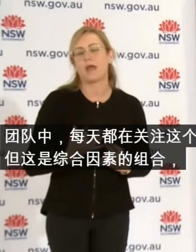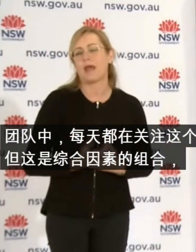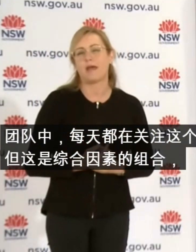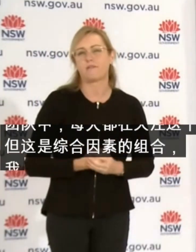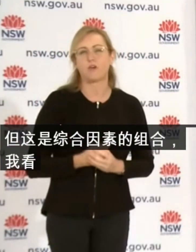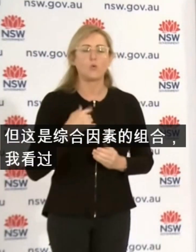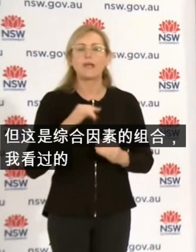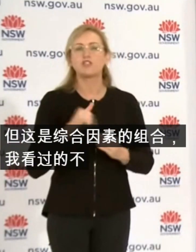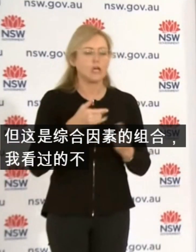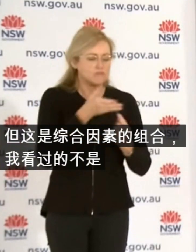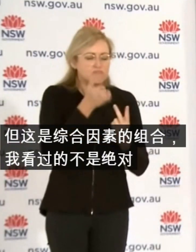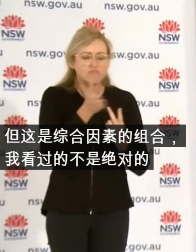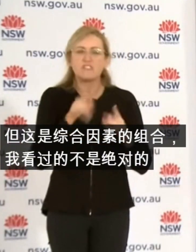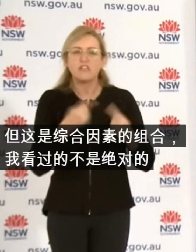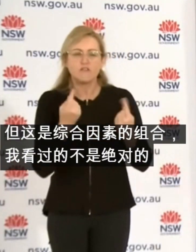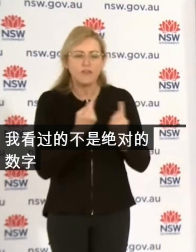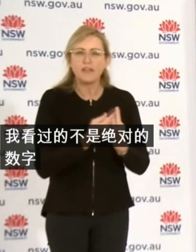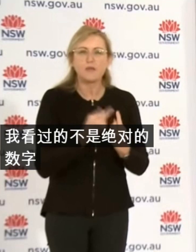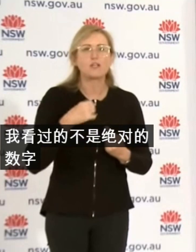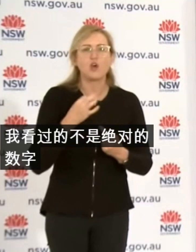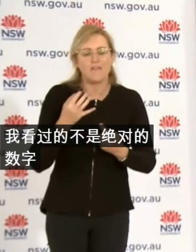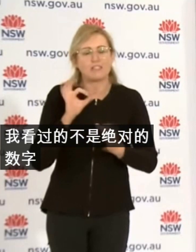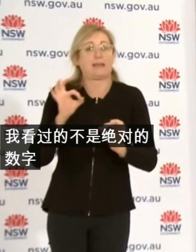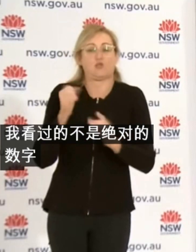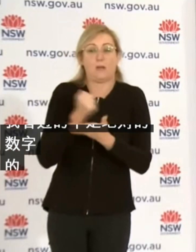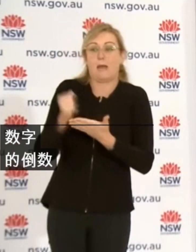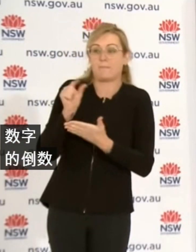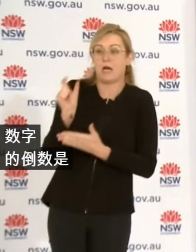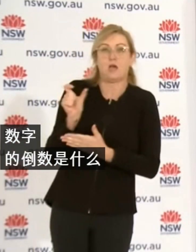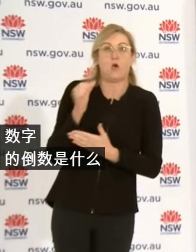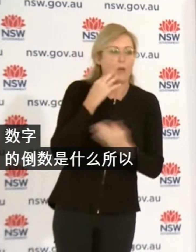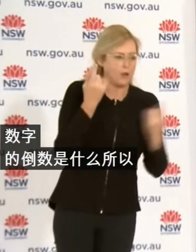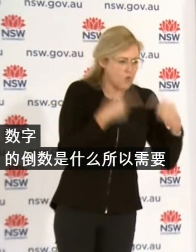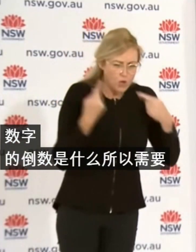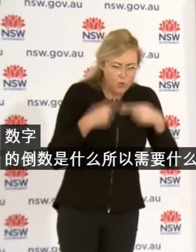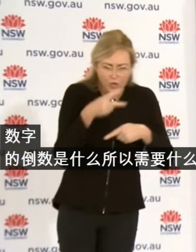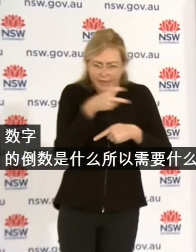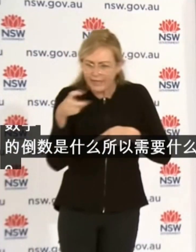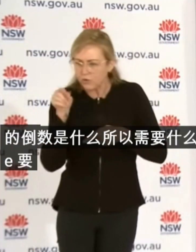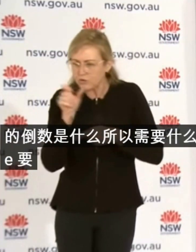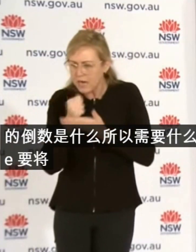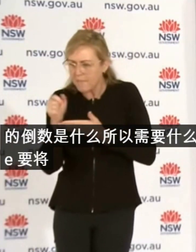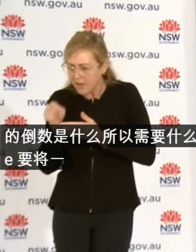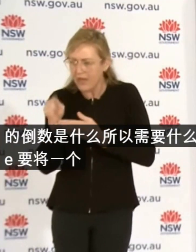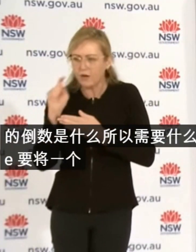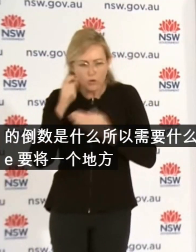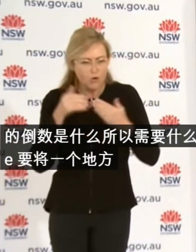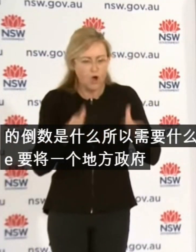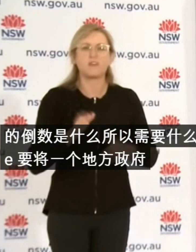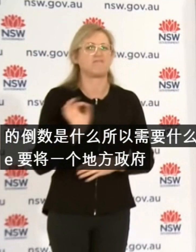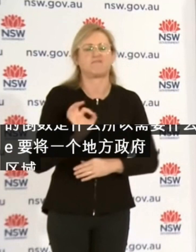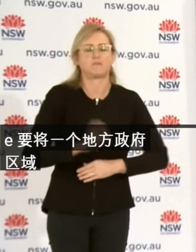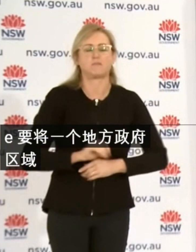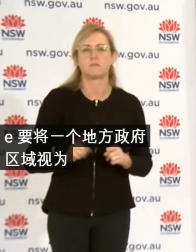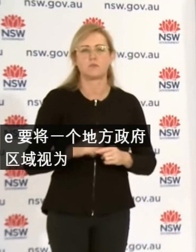combination of factors that are looked at, not an absolute number. Just on that, what's the inverse? So what would it take for a local government area to